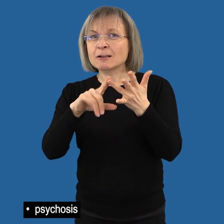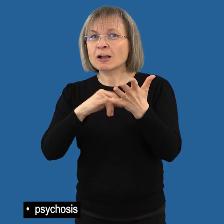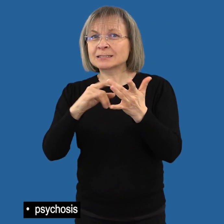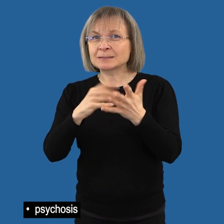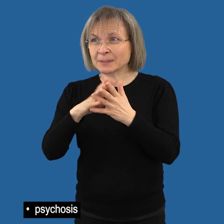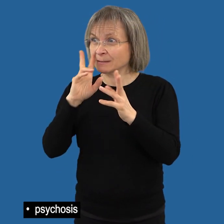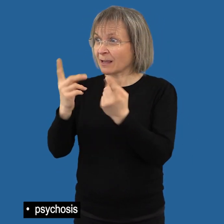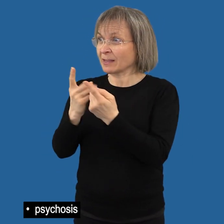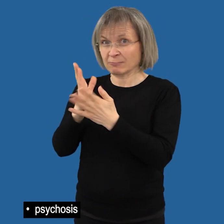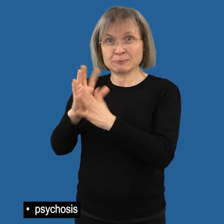psychosis,